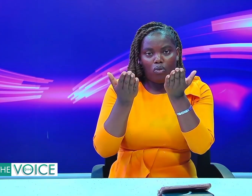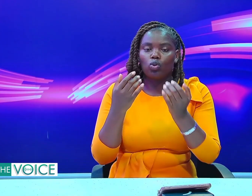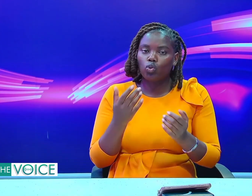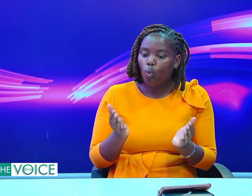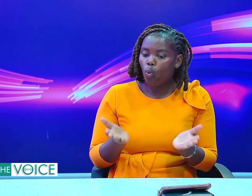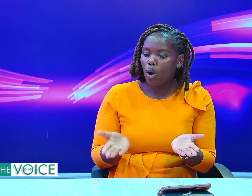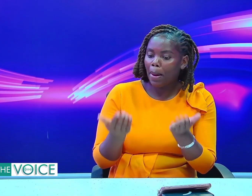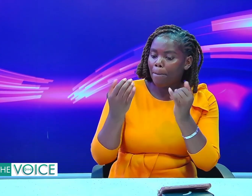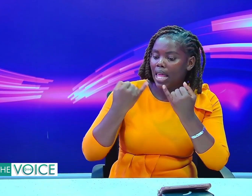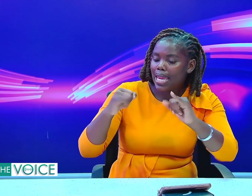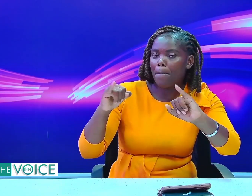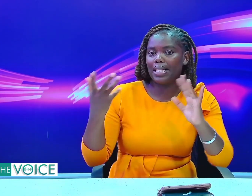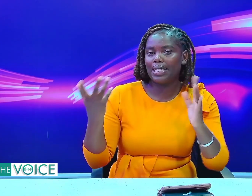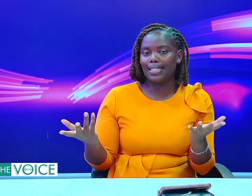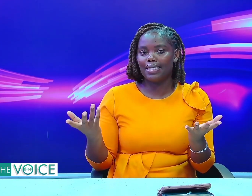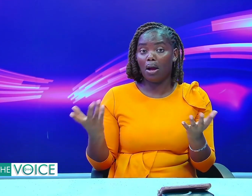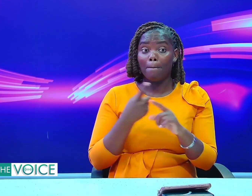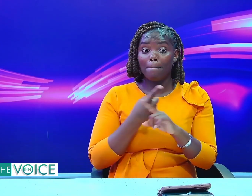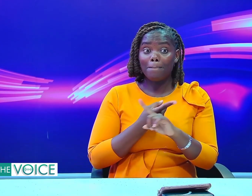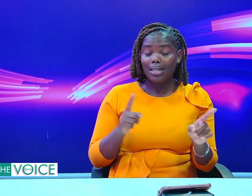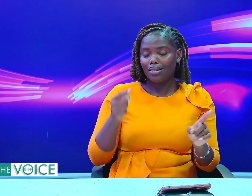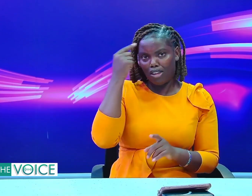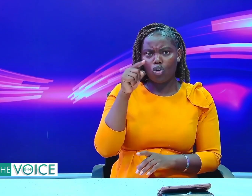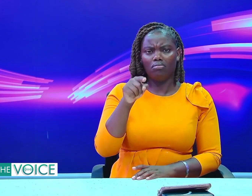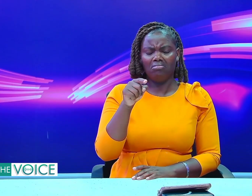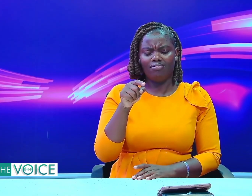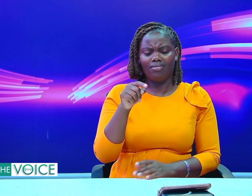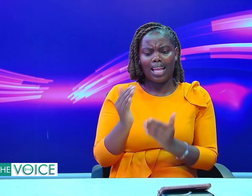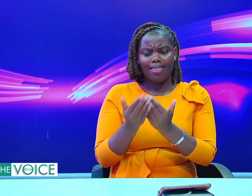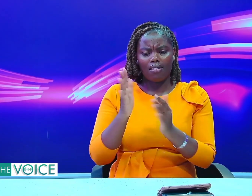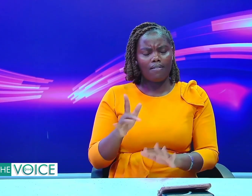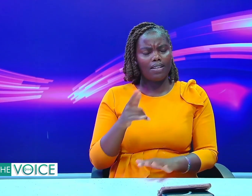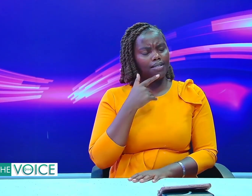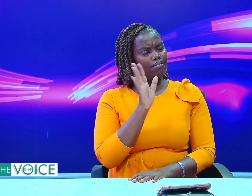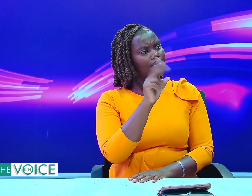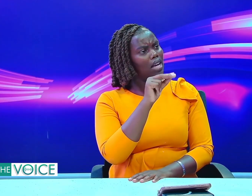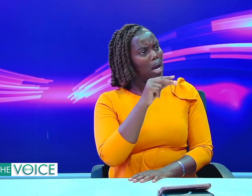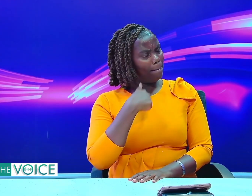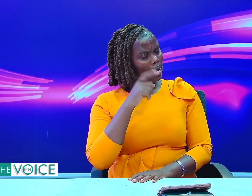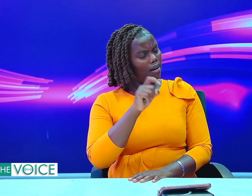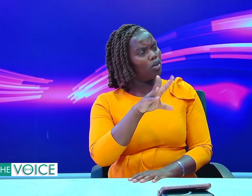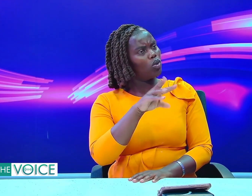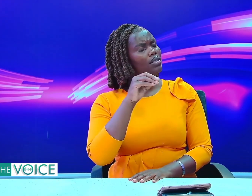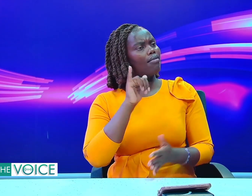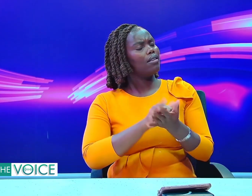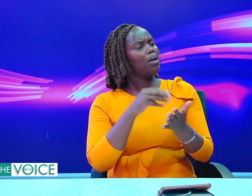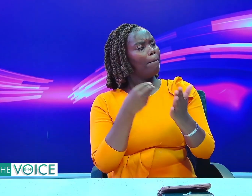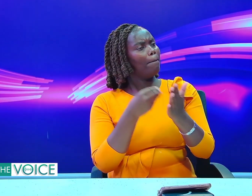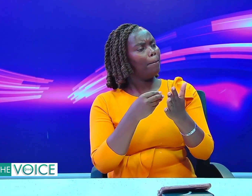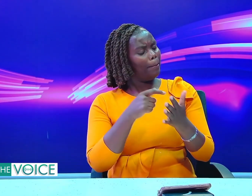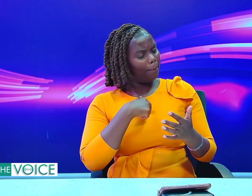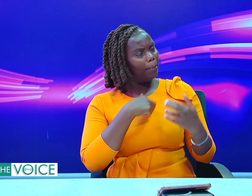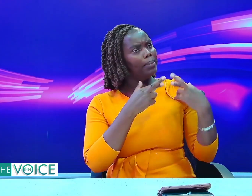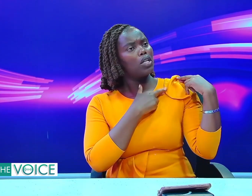trying to help you improve your business, so that you can be able to live independently. So the caregivers